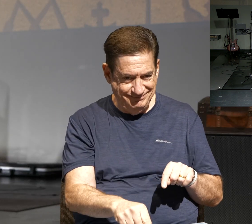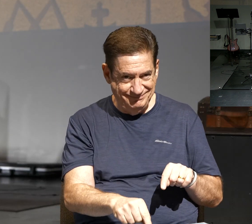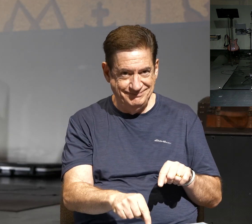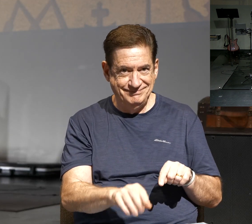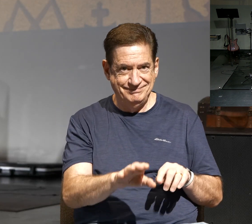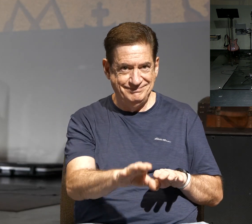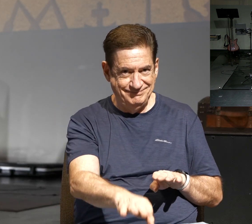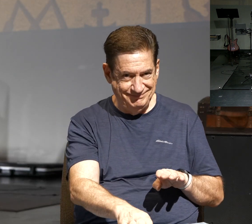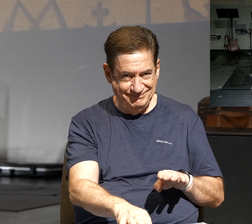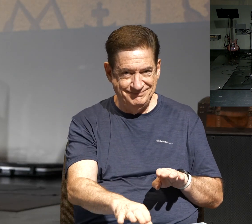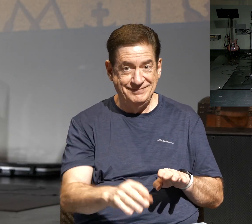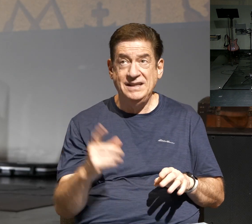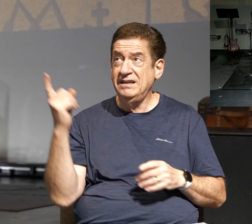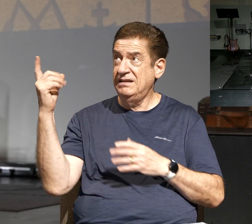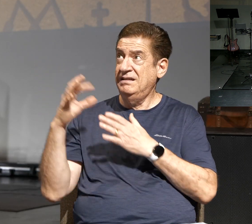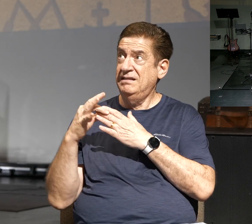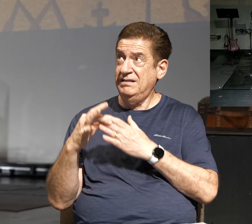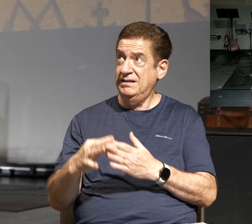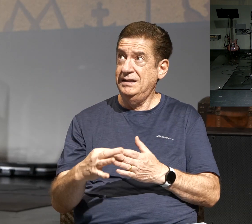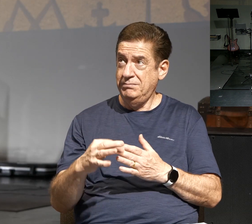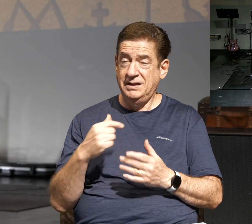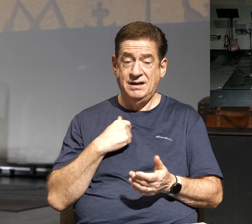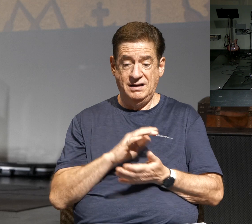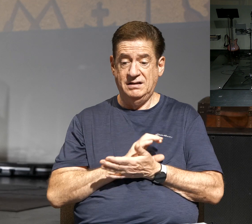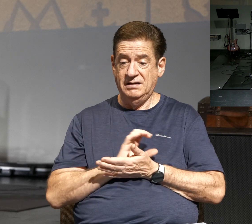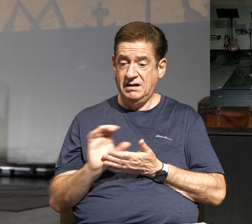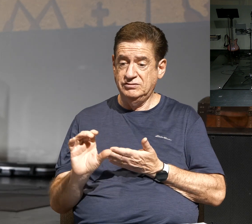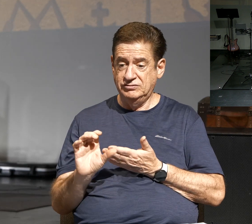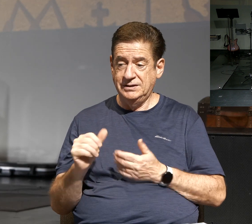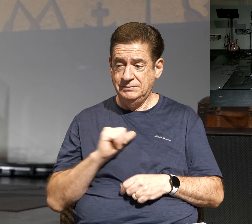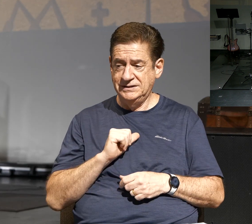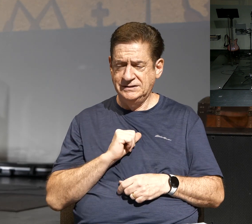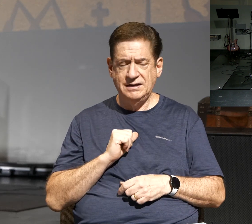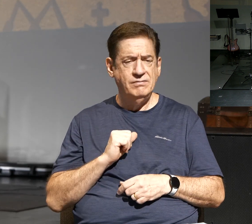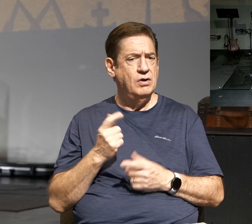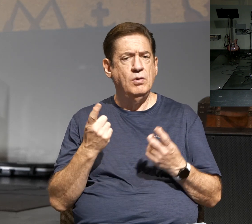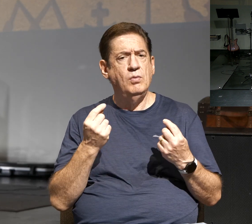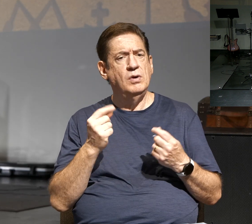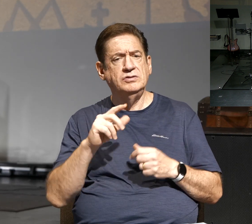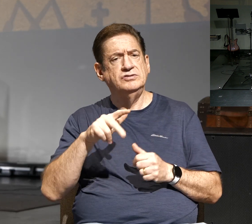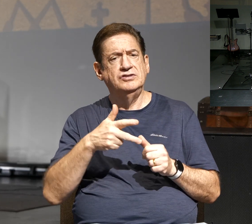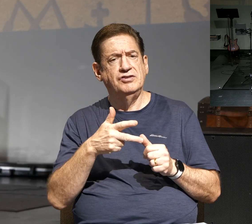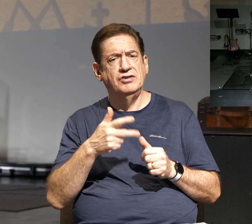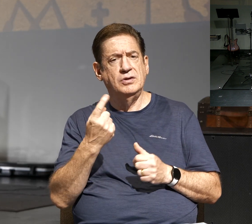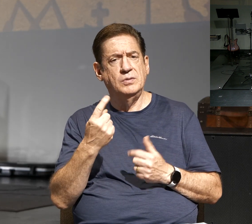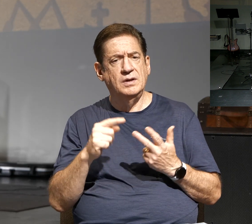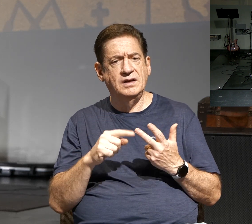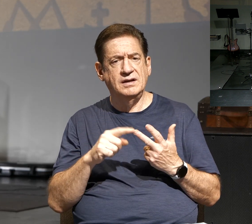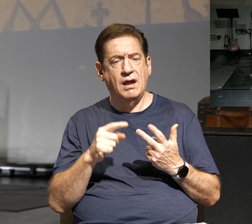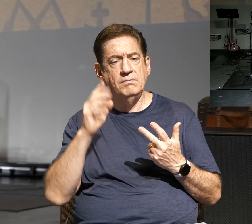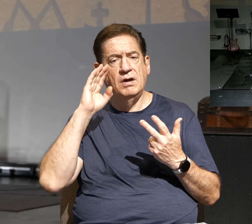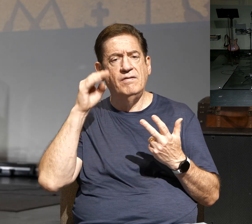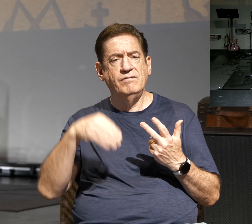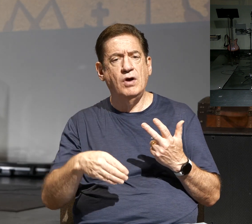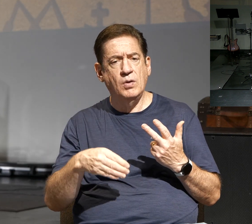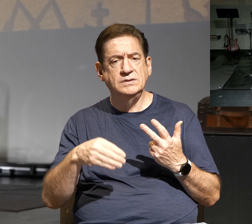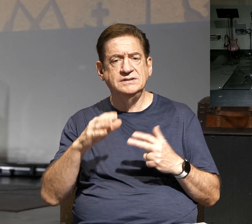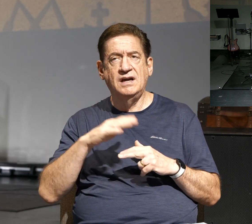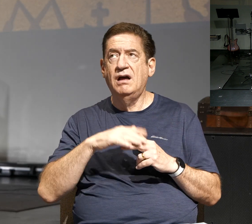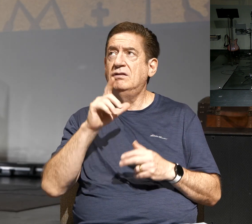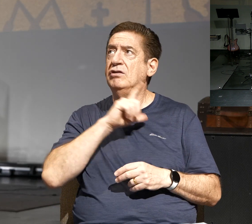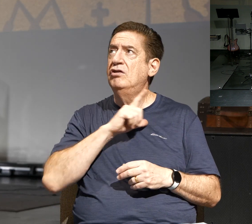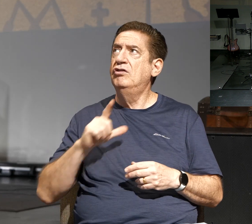me. I've consecrated myself. And what was the third one? I'm focusing on the